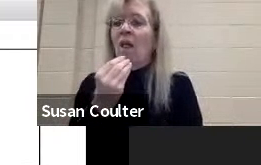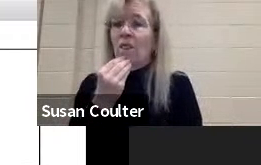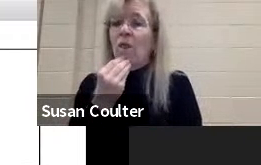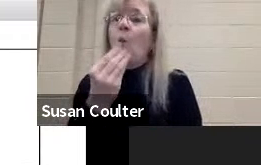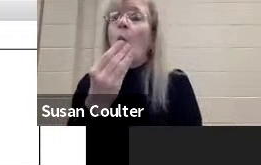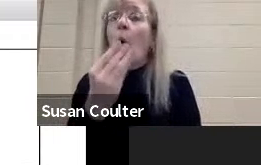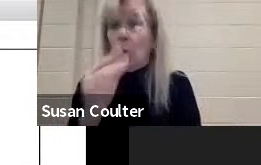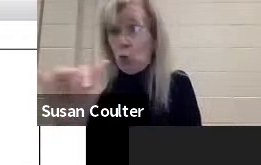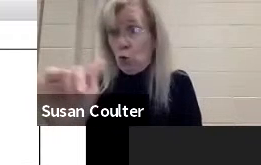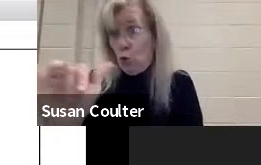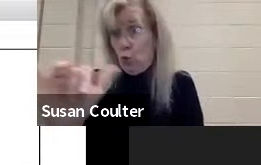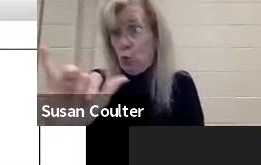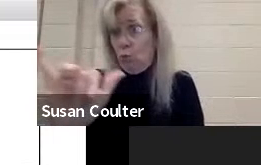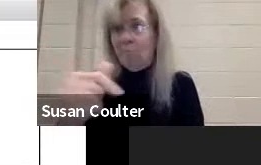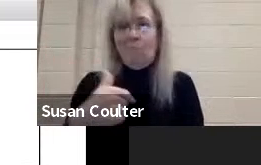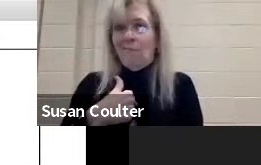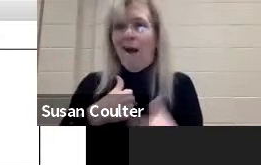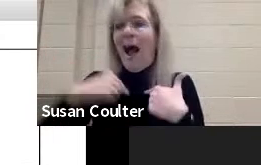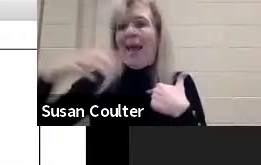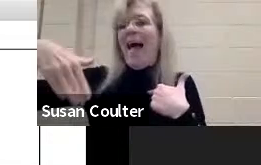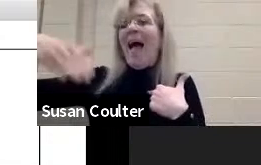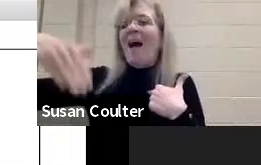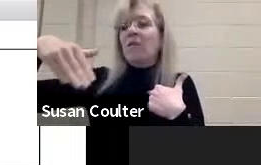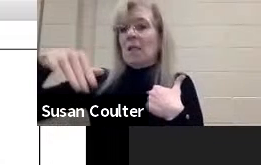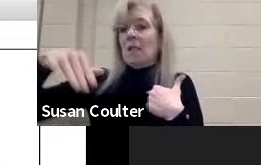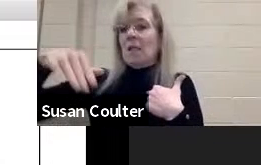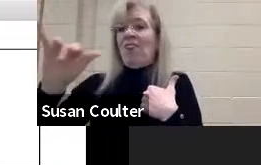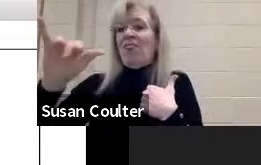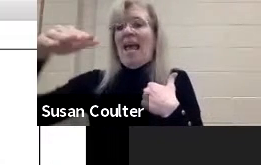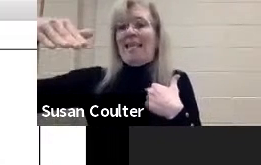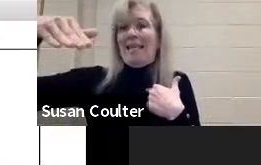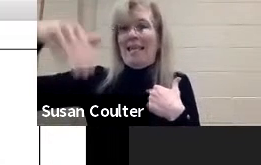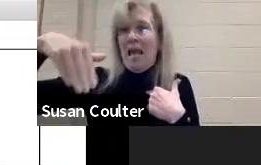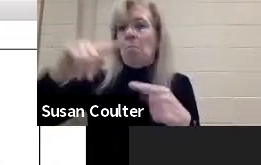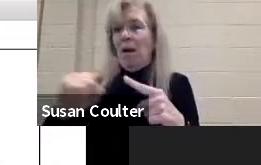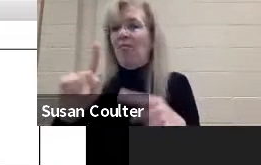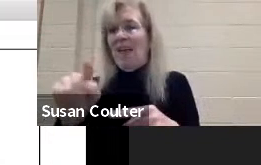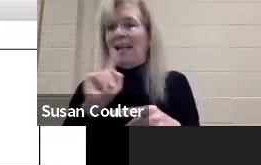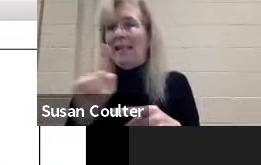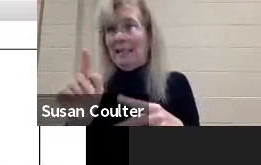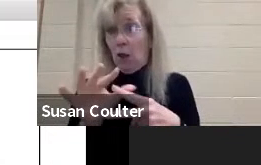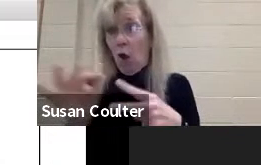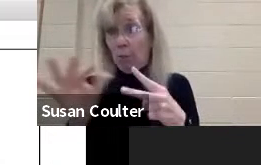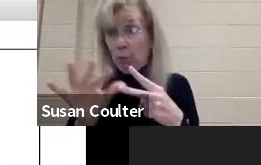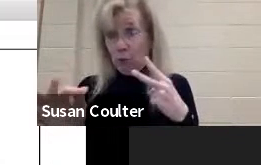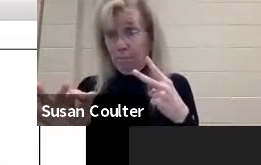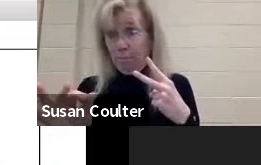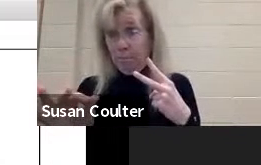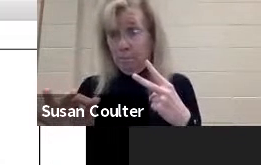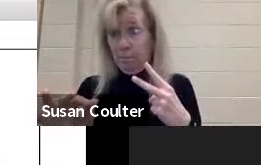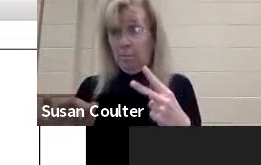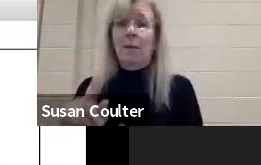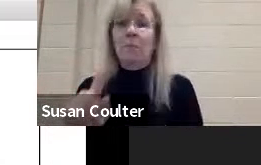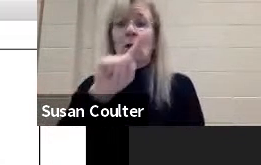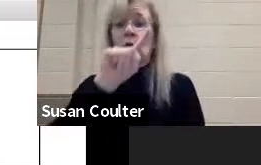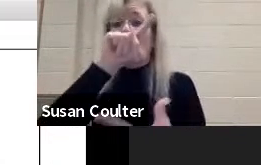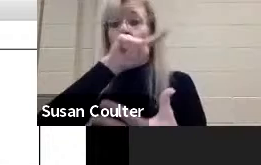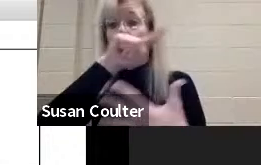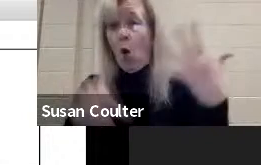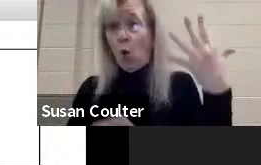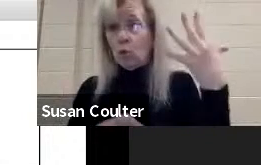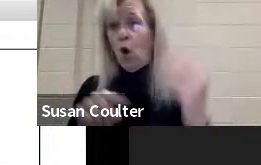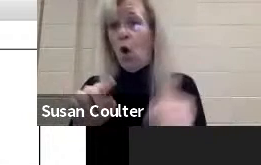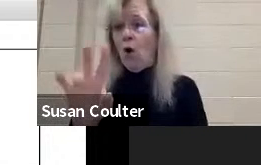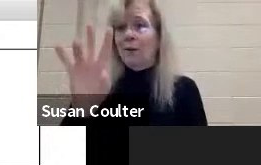on the warmer too. I haven't done that yet, but that is an option.